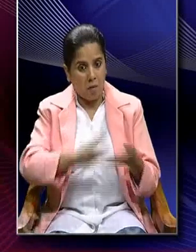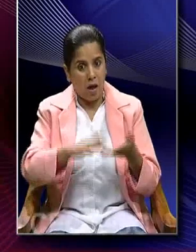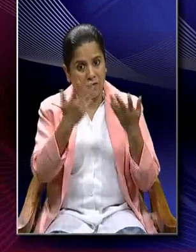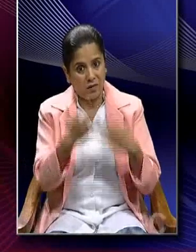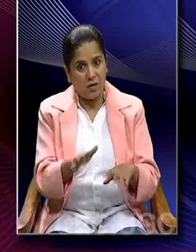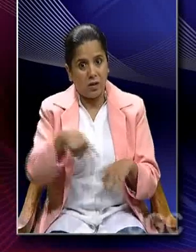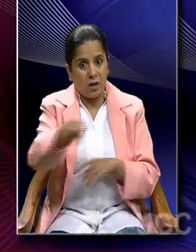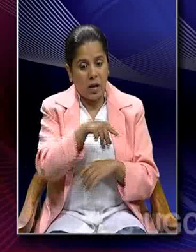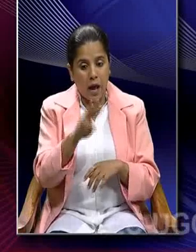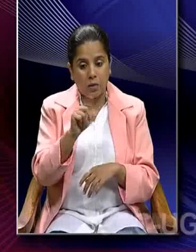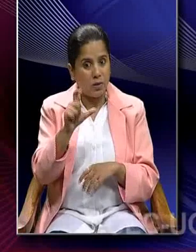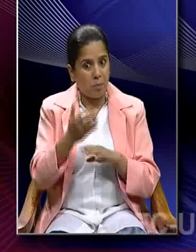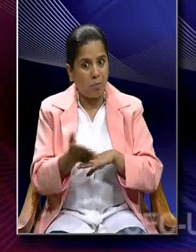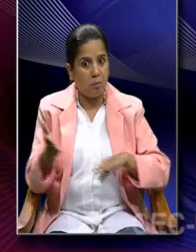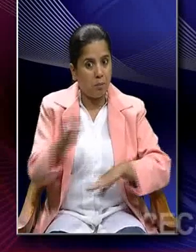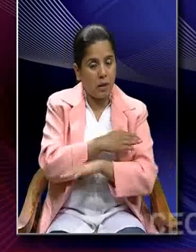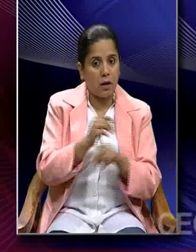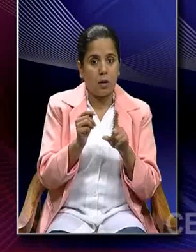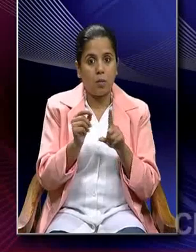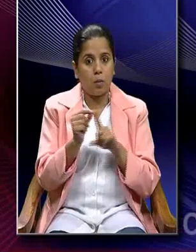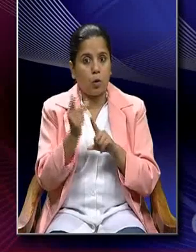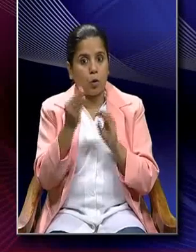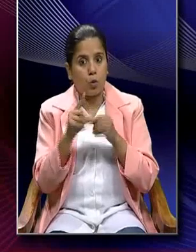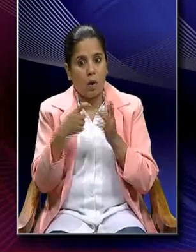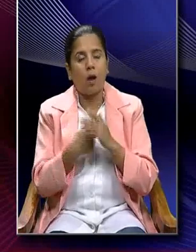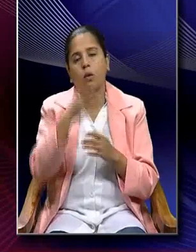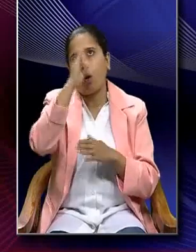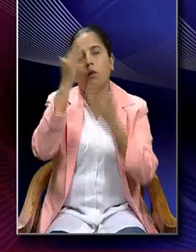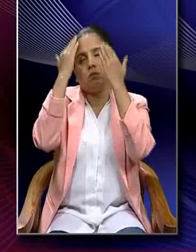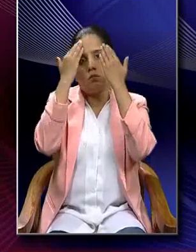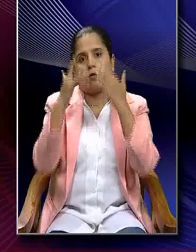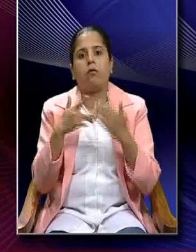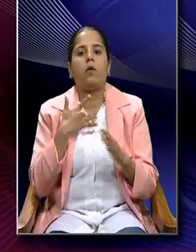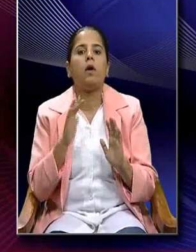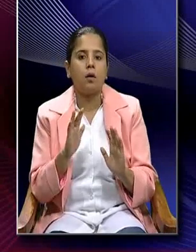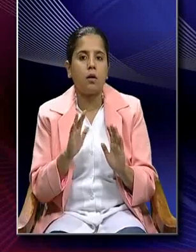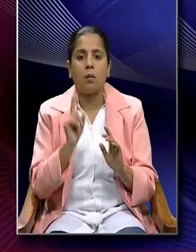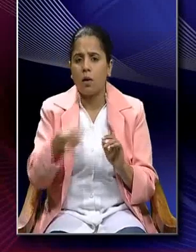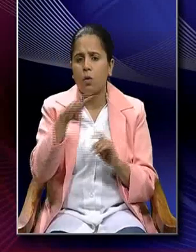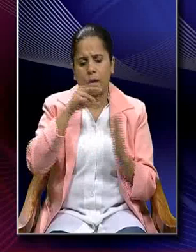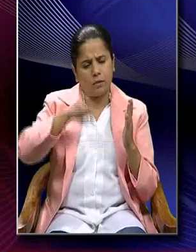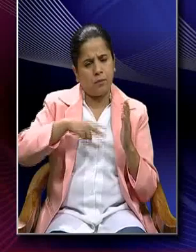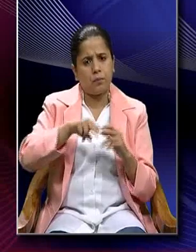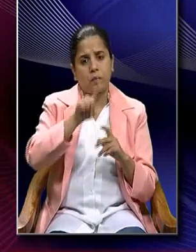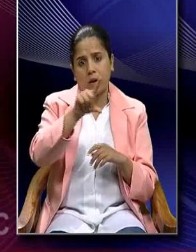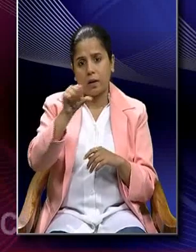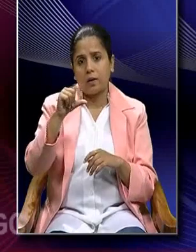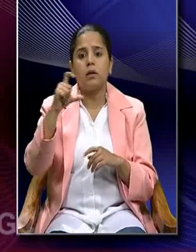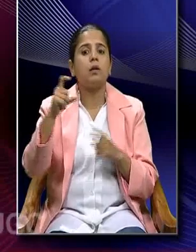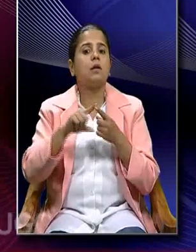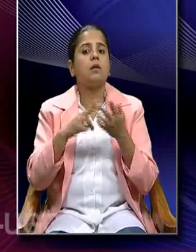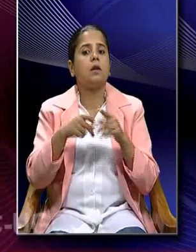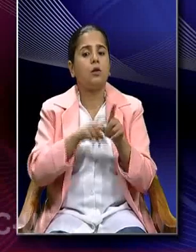before puberty would be seen as punya, as something which is good. So if you read on the 19th century reform